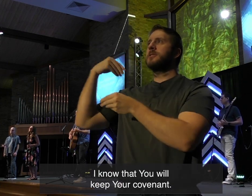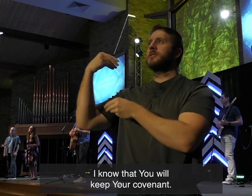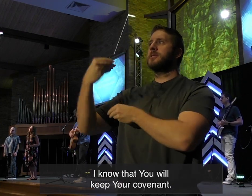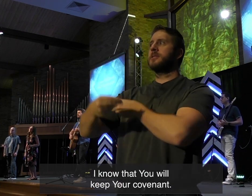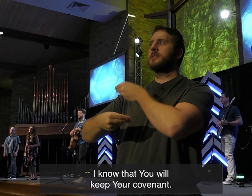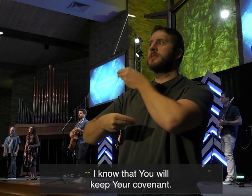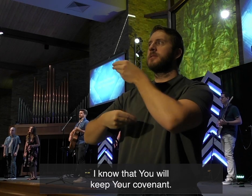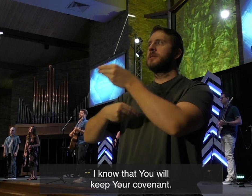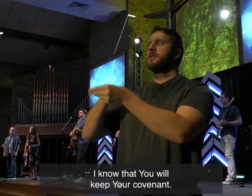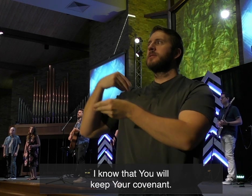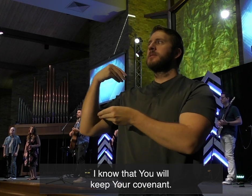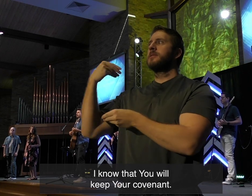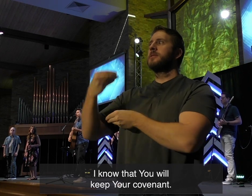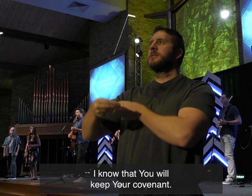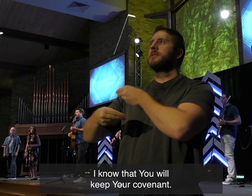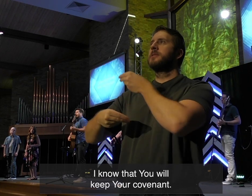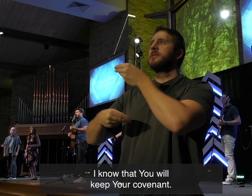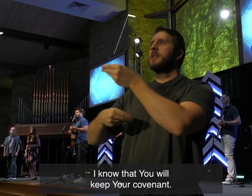generations.